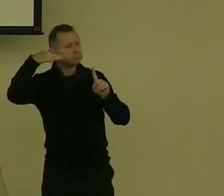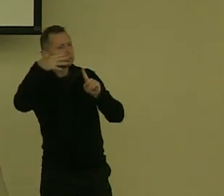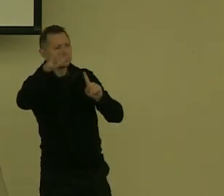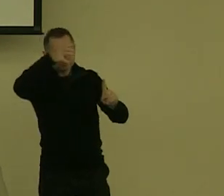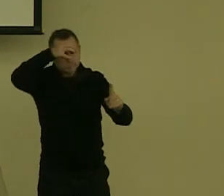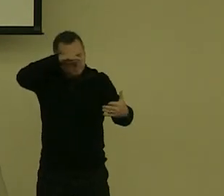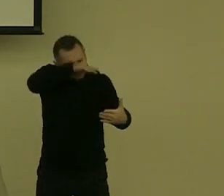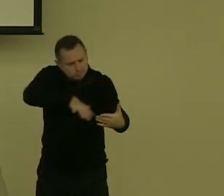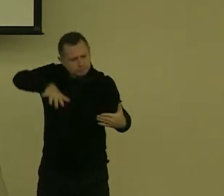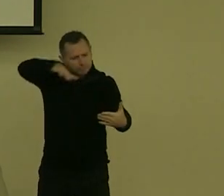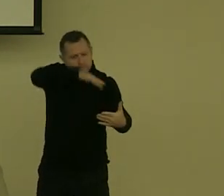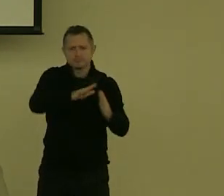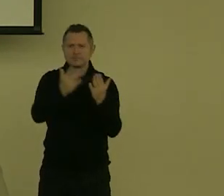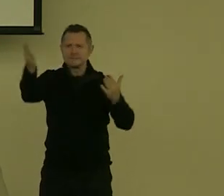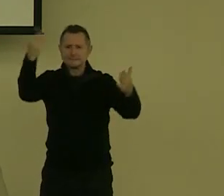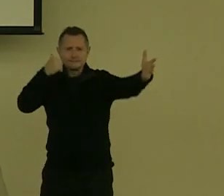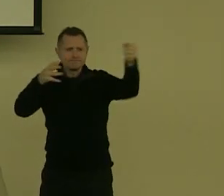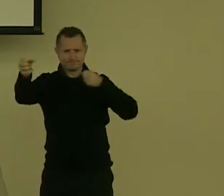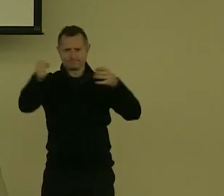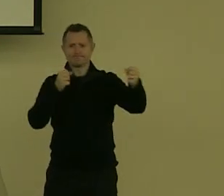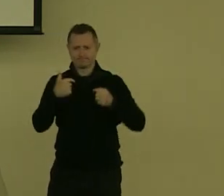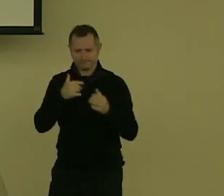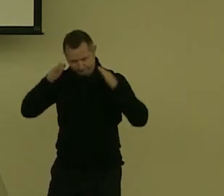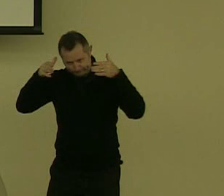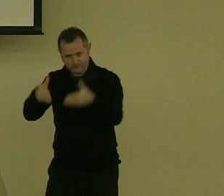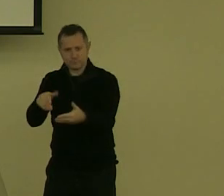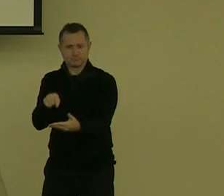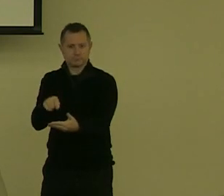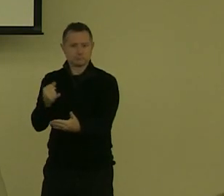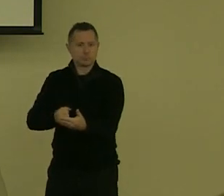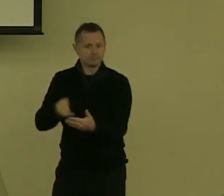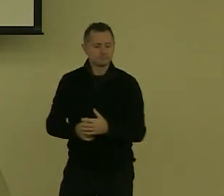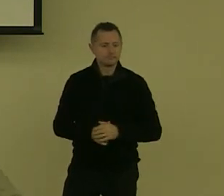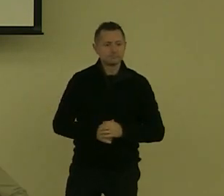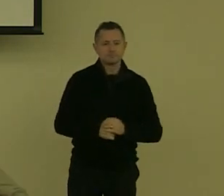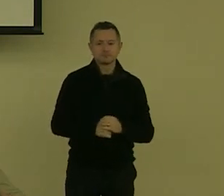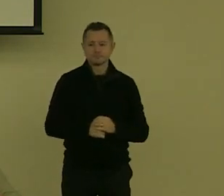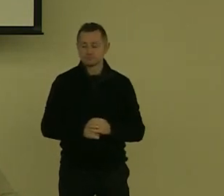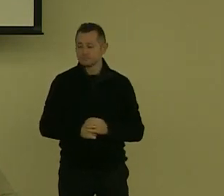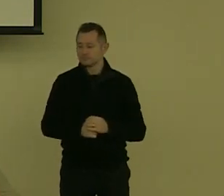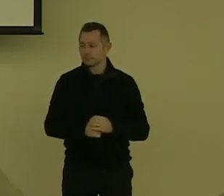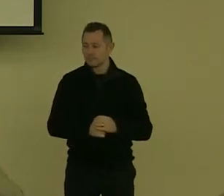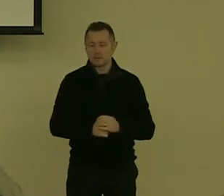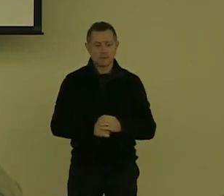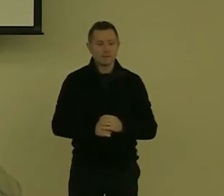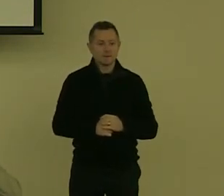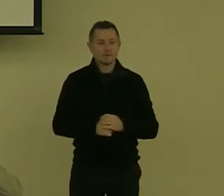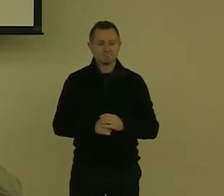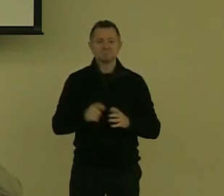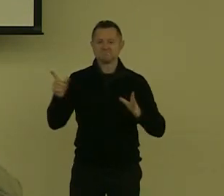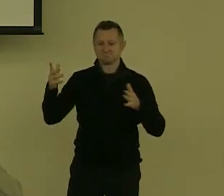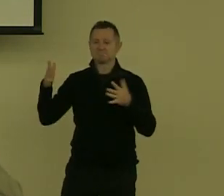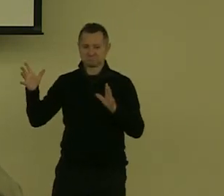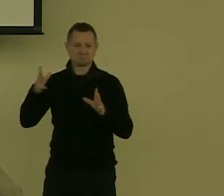to me. Yeah. And given that this is a mice crowd, I feel beholden as the moderator to point out